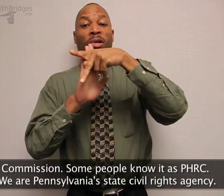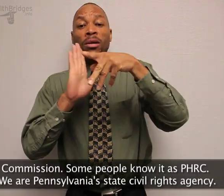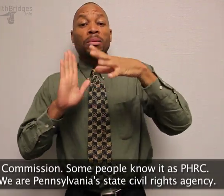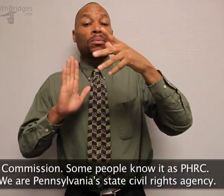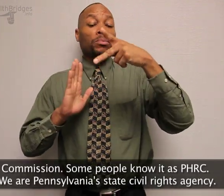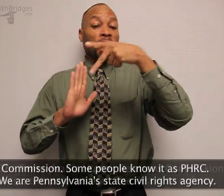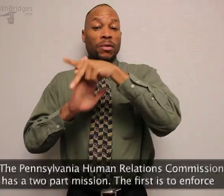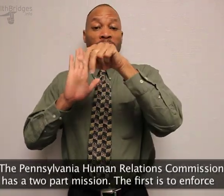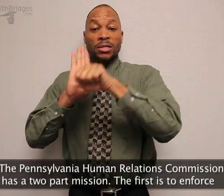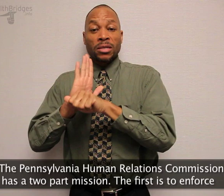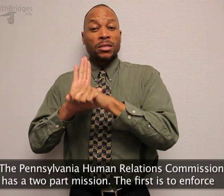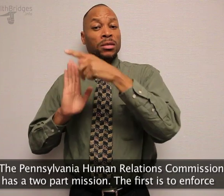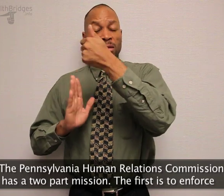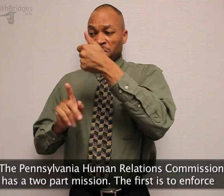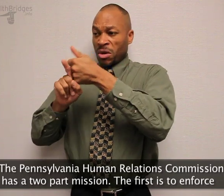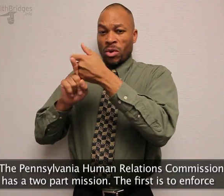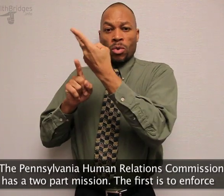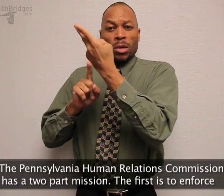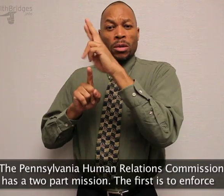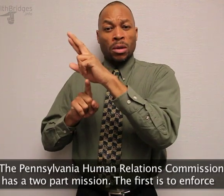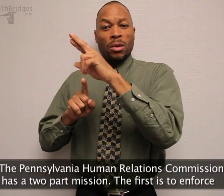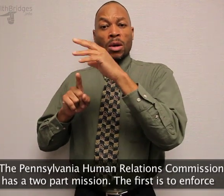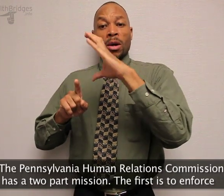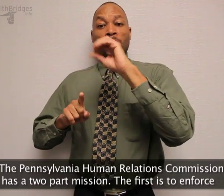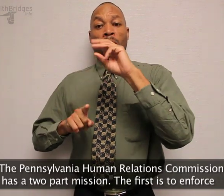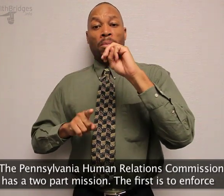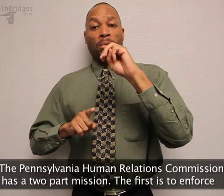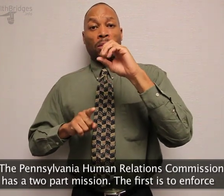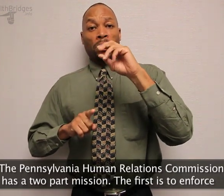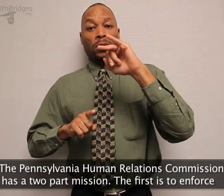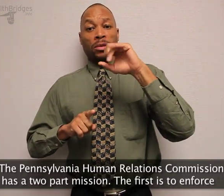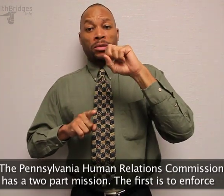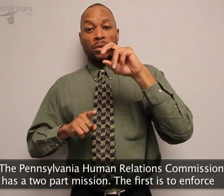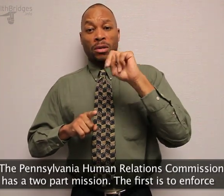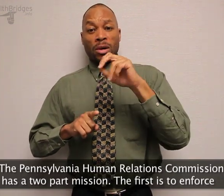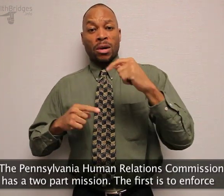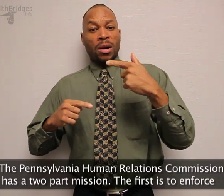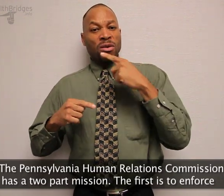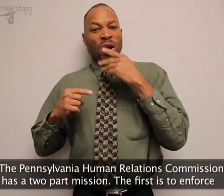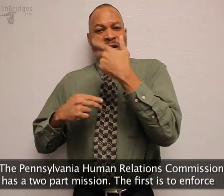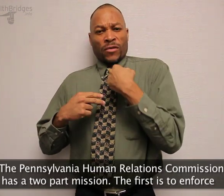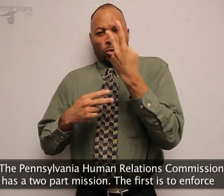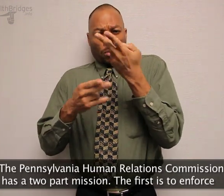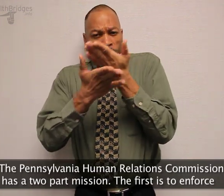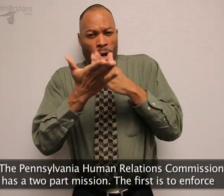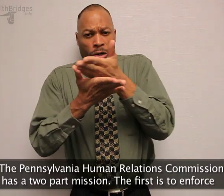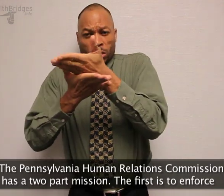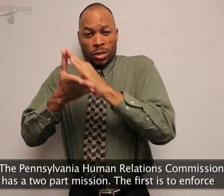agency. The Pennsylvania Human Relations Commission has a two-part mission.